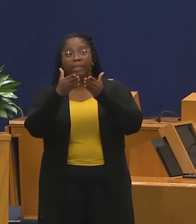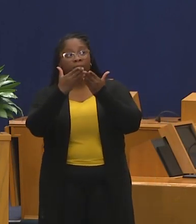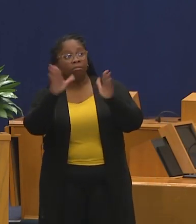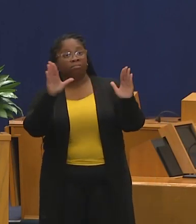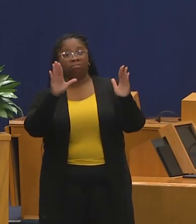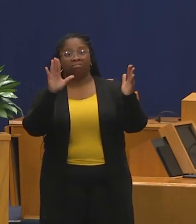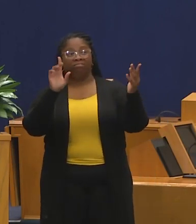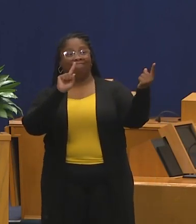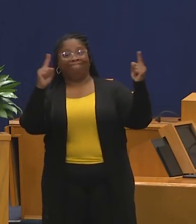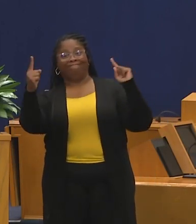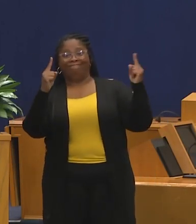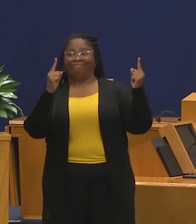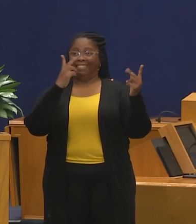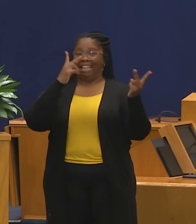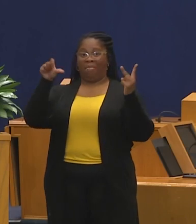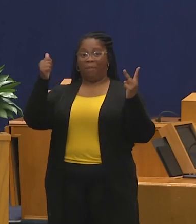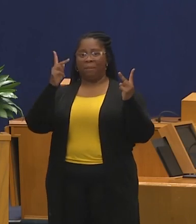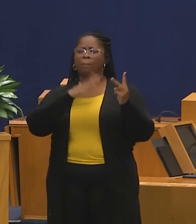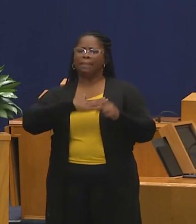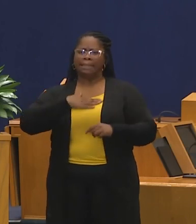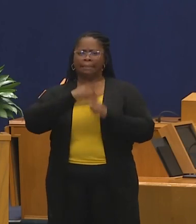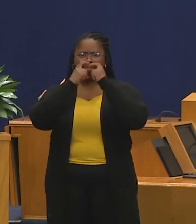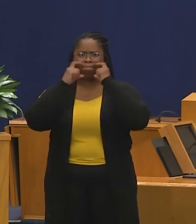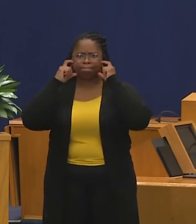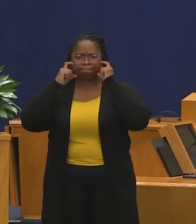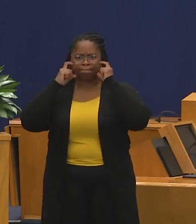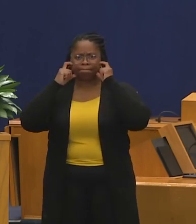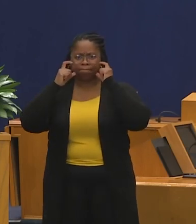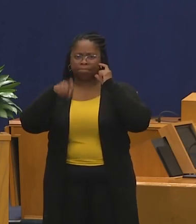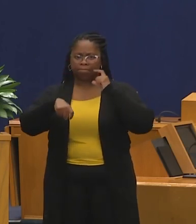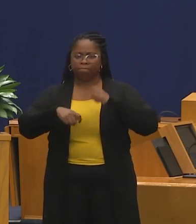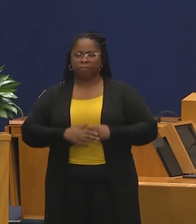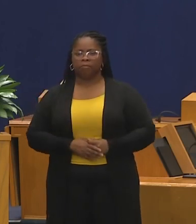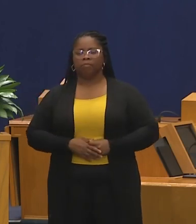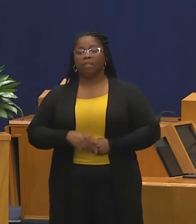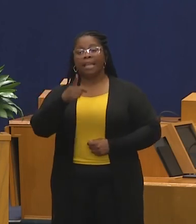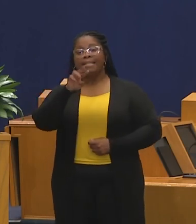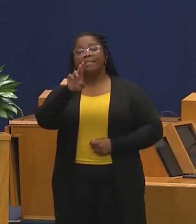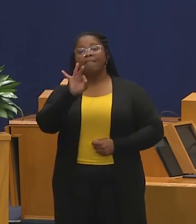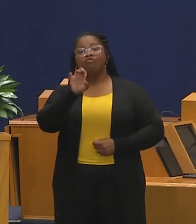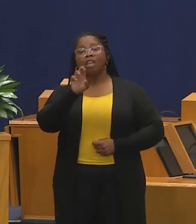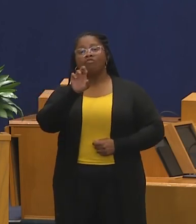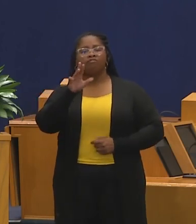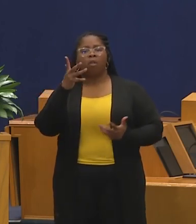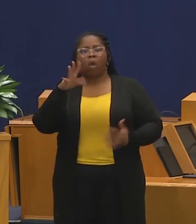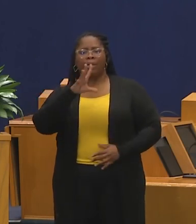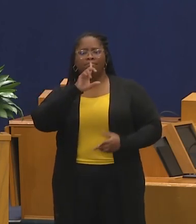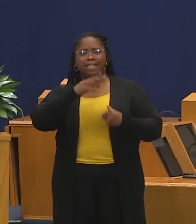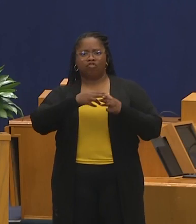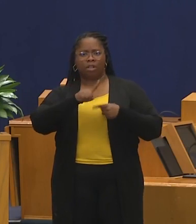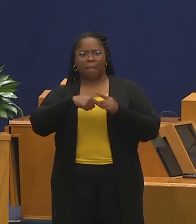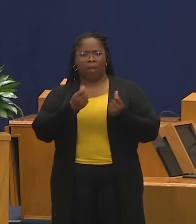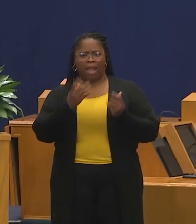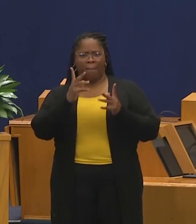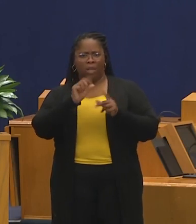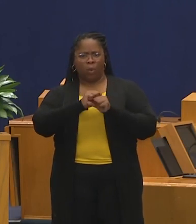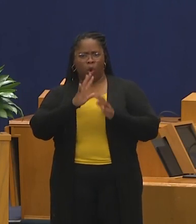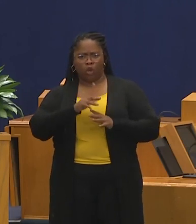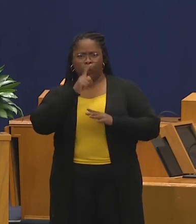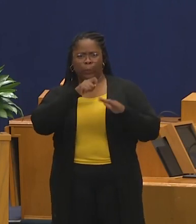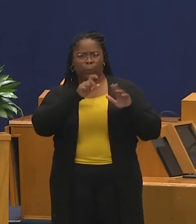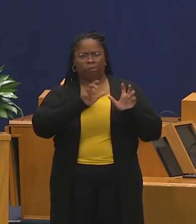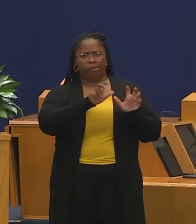other people, please use the mask. And as Dr. Ferrer already indicated about our number of personnel under quarantine,